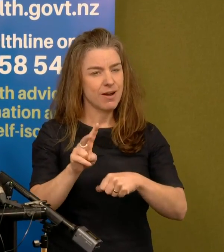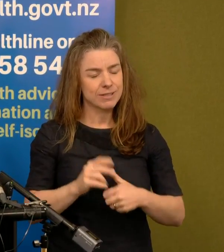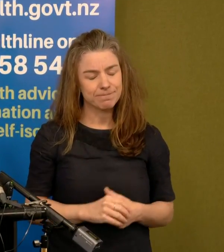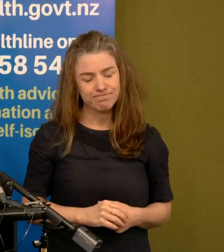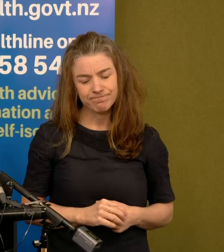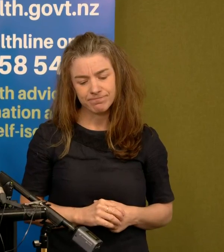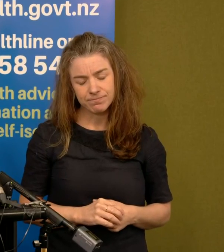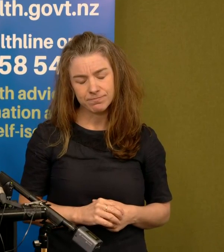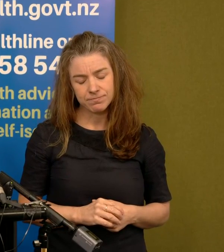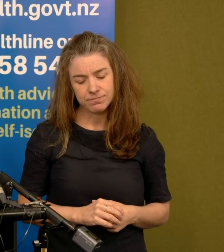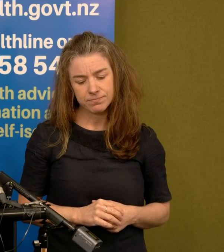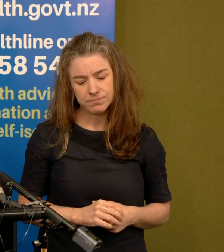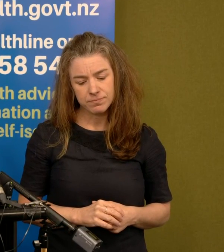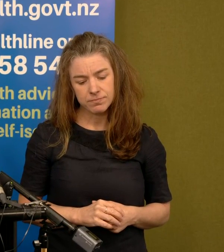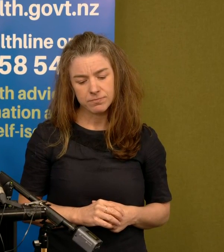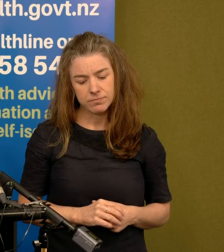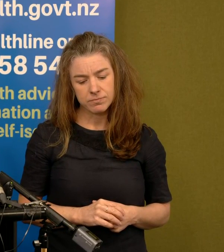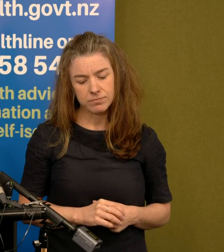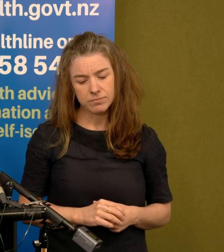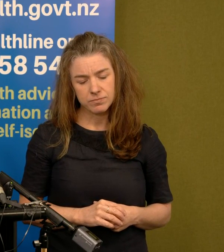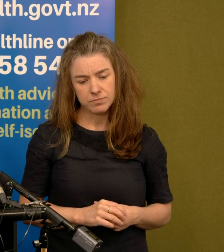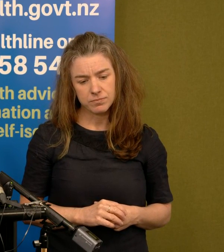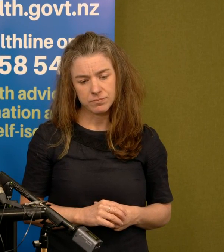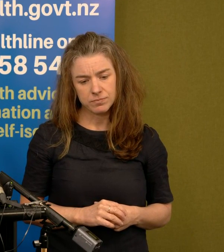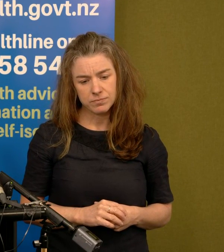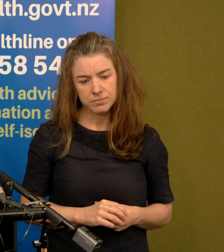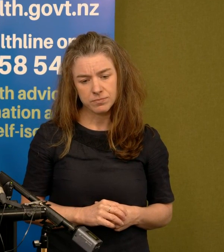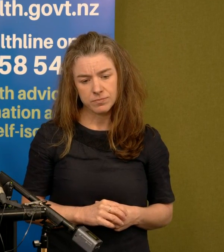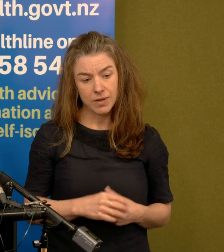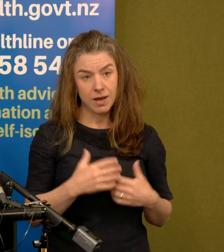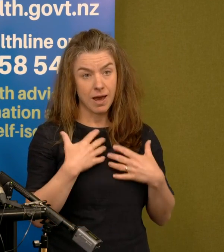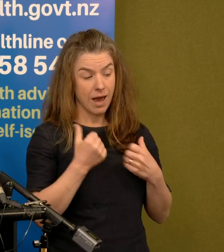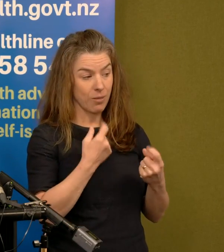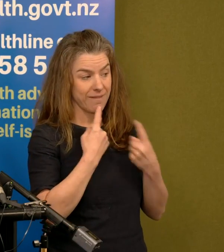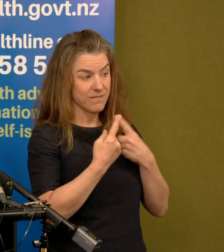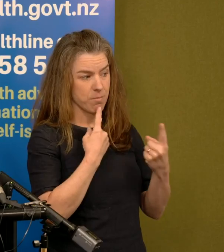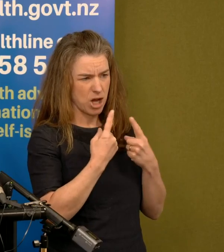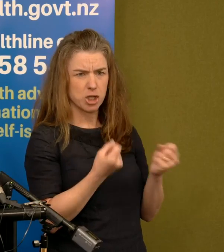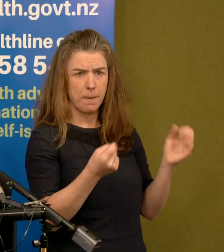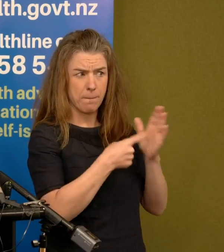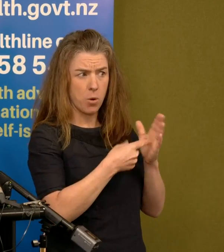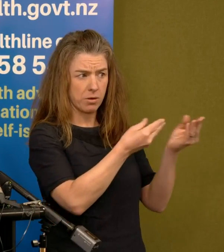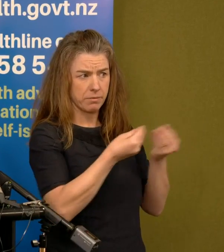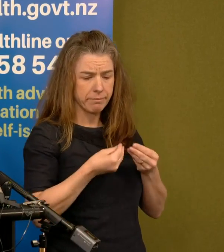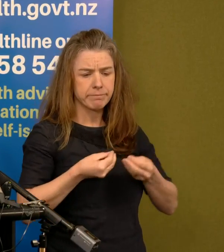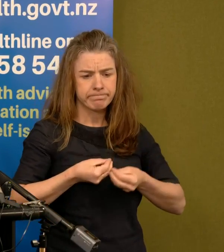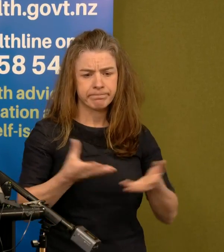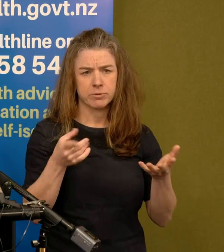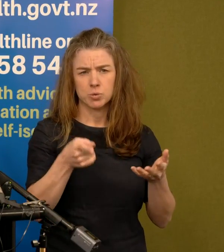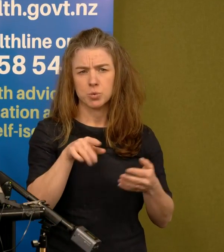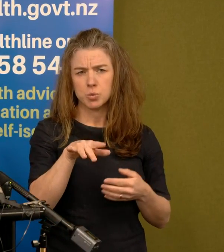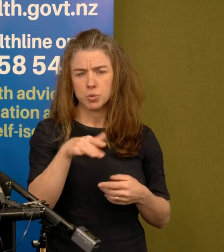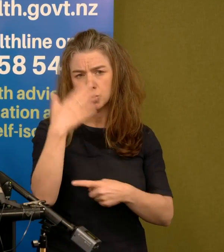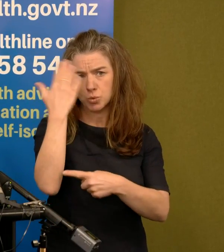We are ensuring that all of the critical information from health goes to schools and